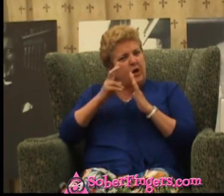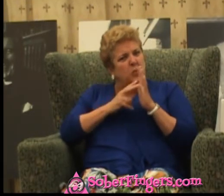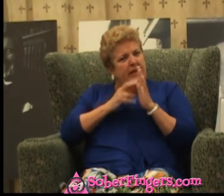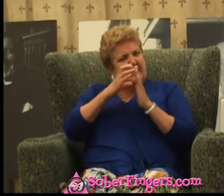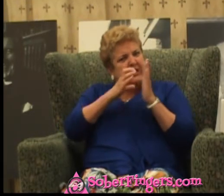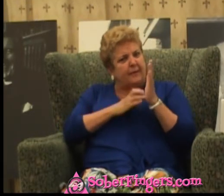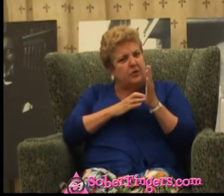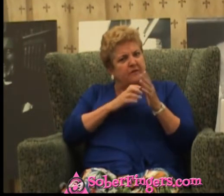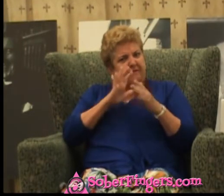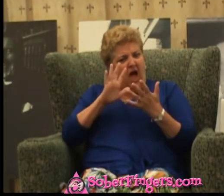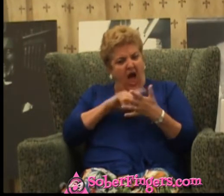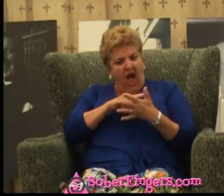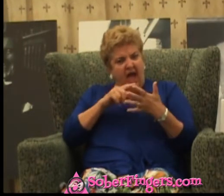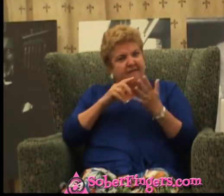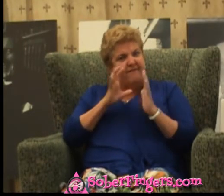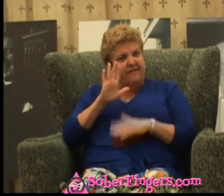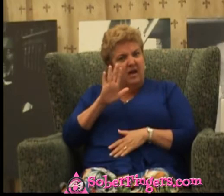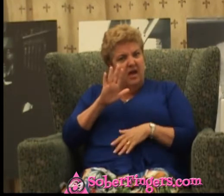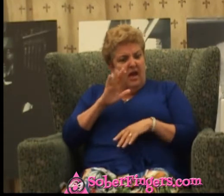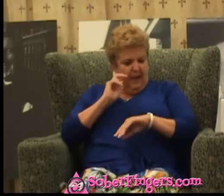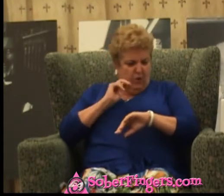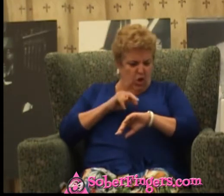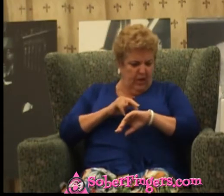my watch, and I'm going, when the hell's the meeting going to start?